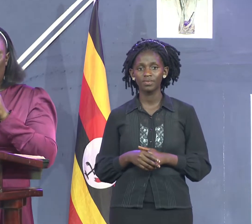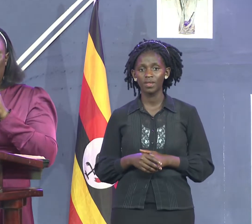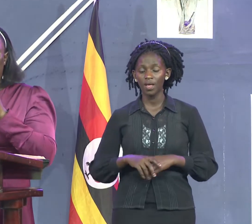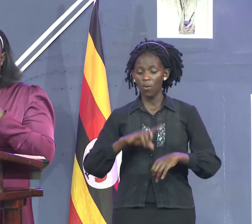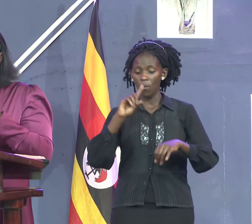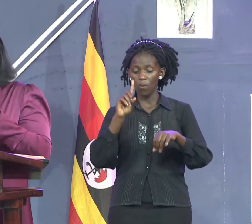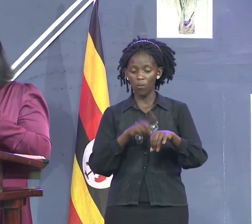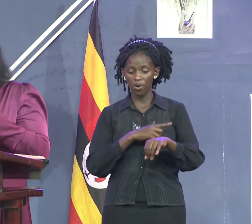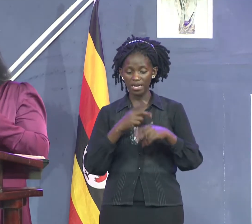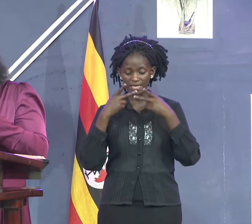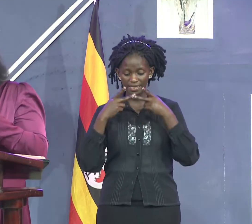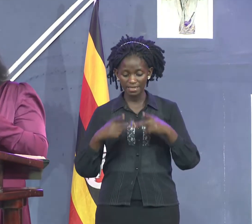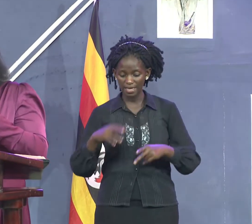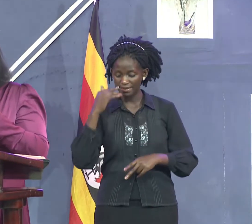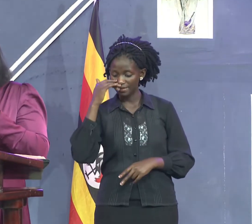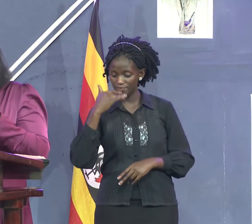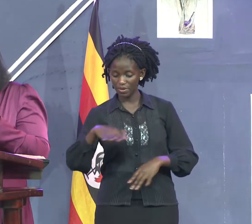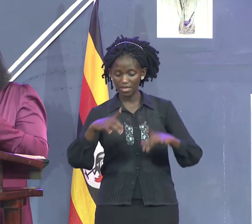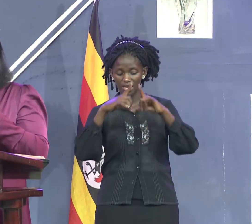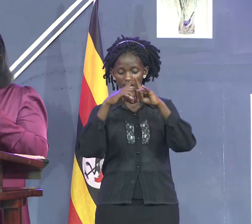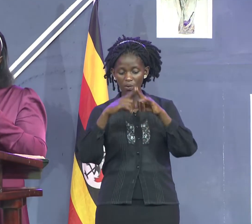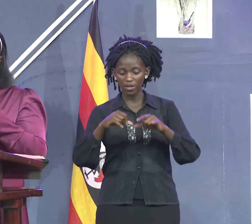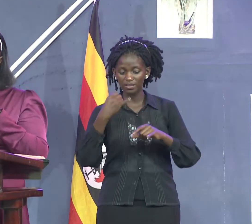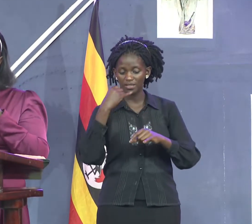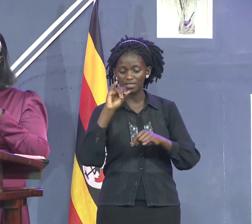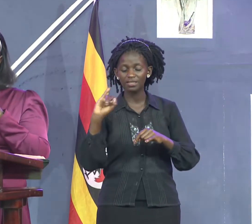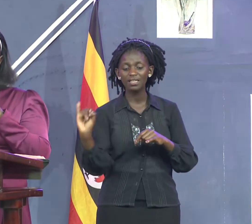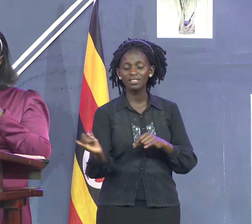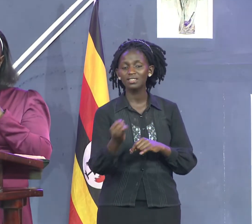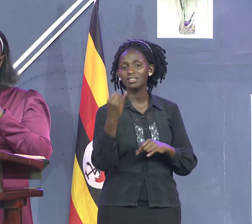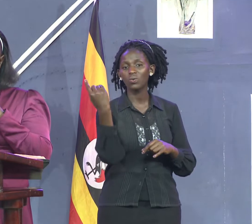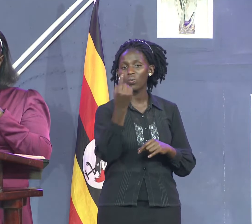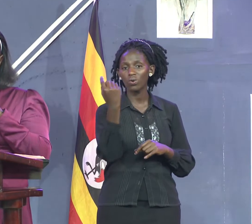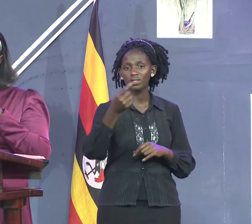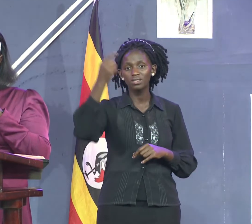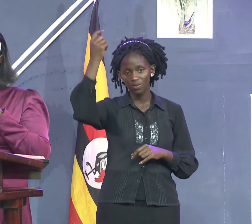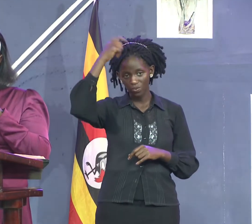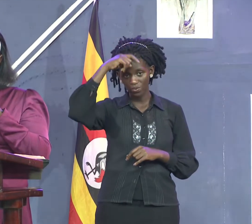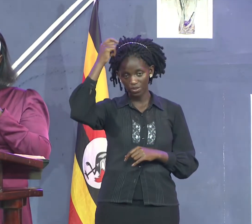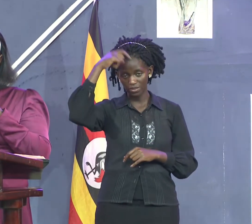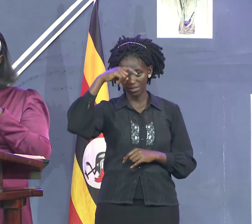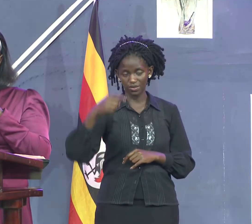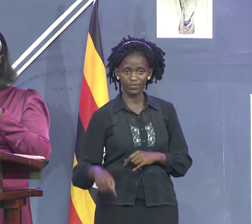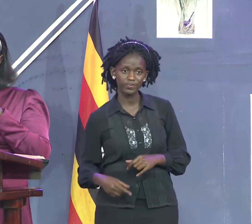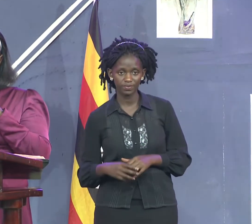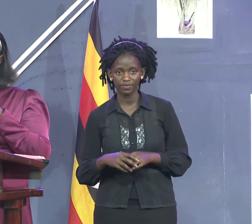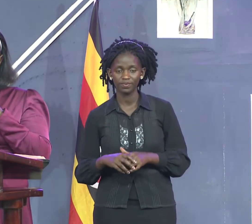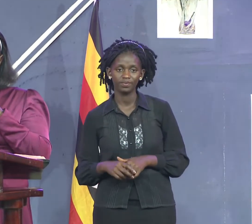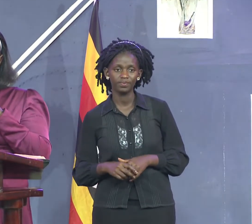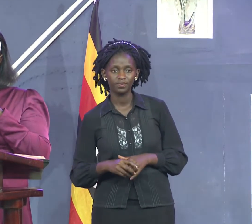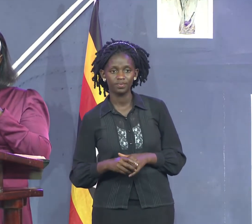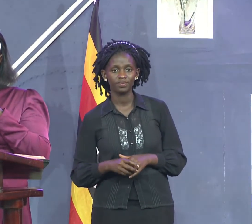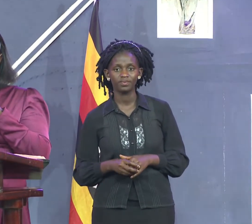Bulirwayo rafulumye chigambo mukamwake gaba magezi. Every other time she releases a word from her mouth, it